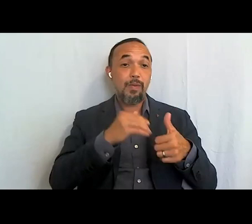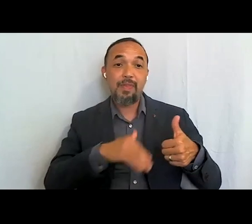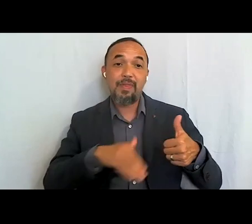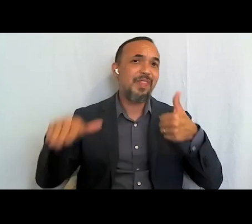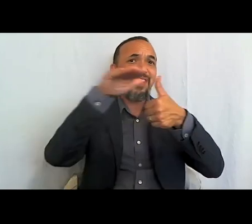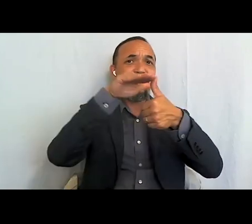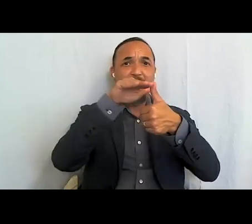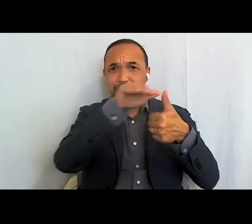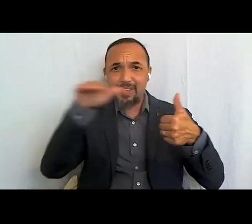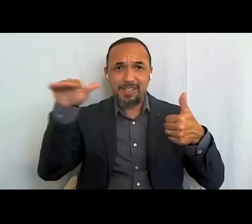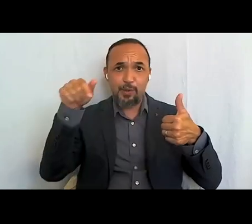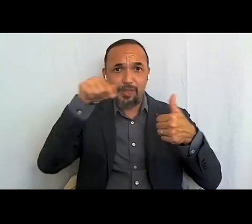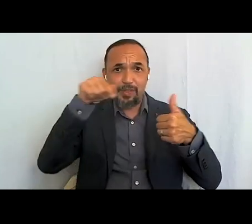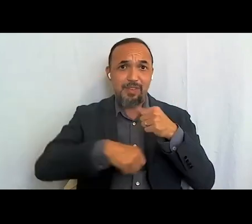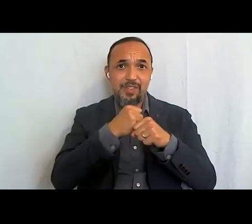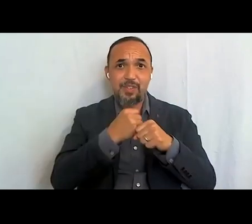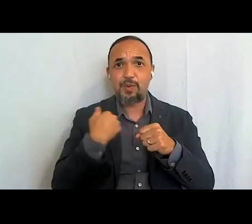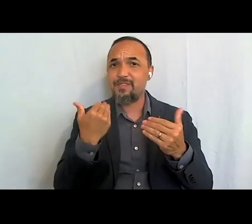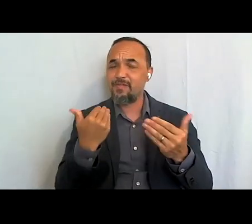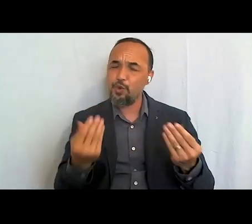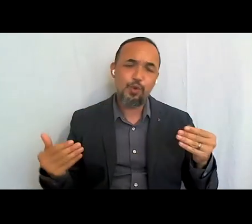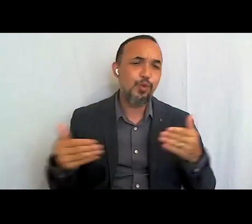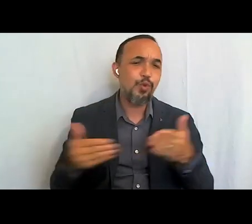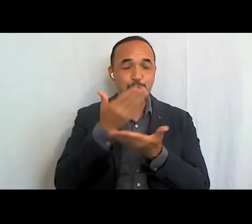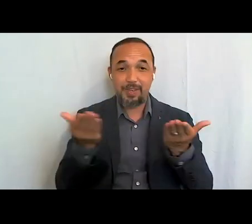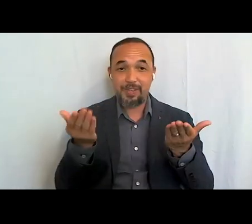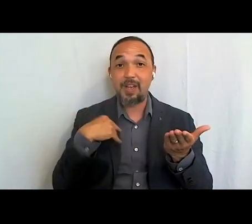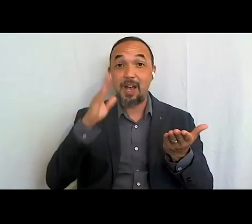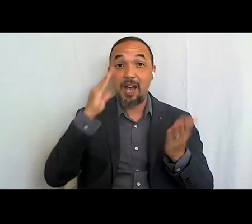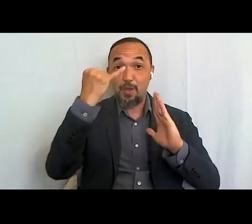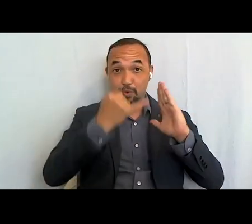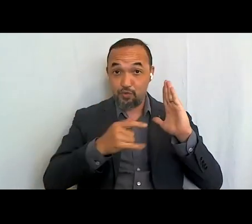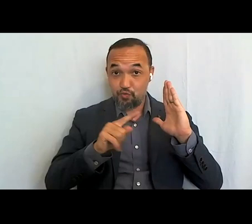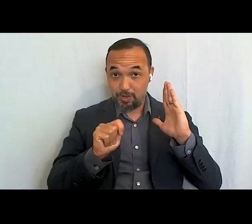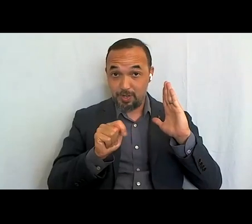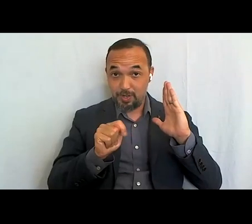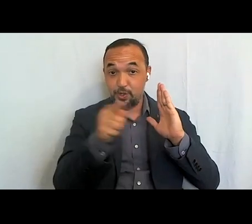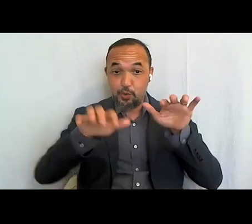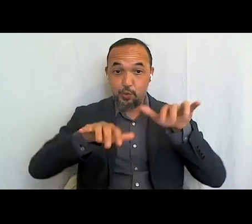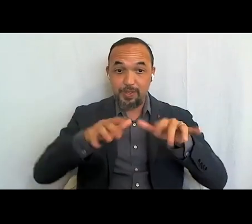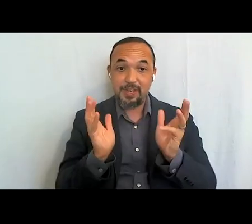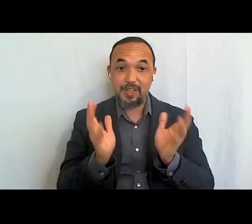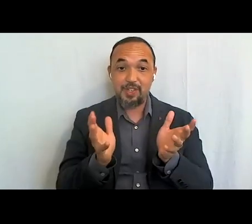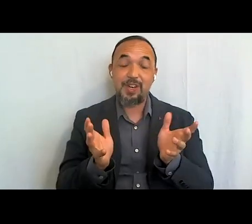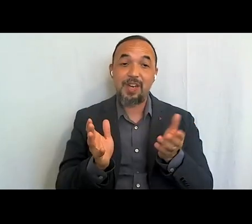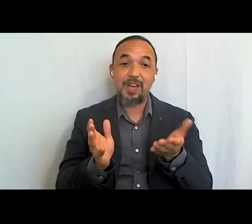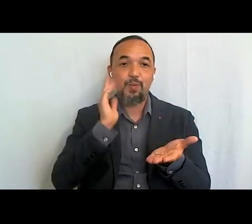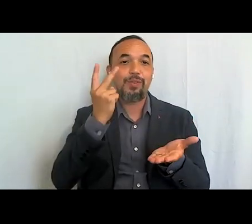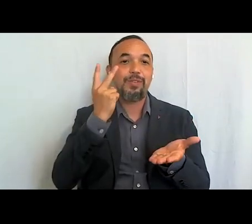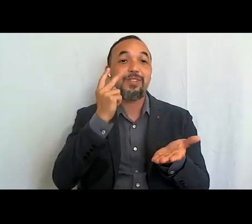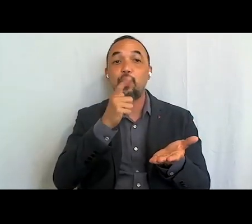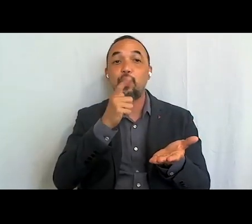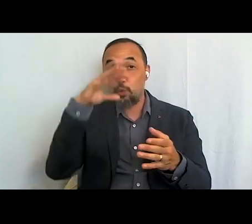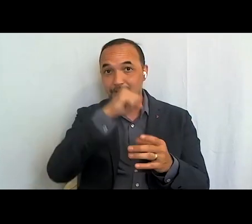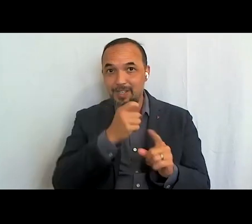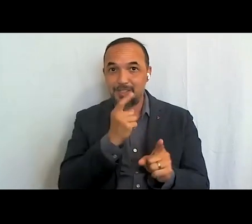that we've never included before? I'm going to draw it, and then I'm going to watch you on the chat and see who gets it. See who gets